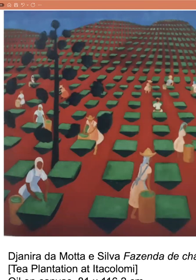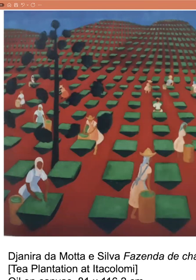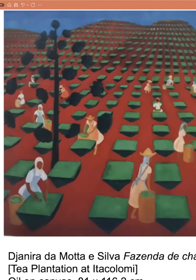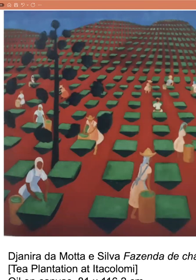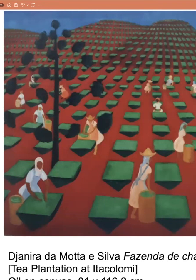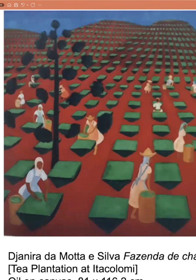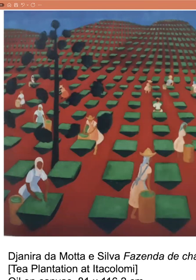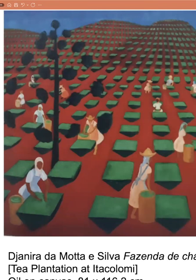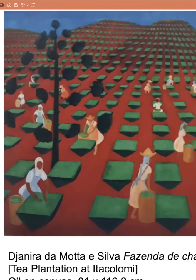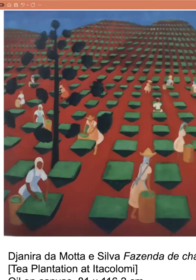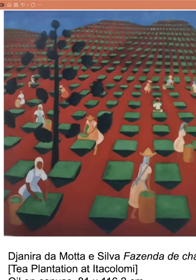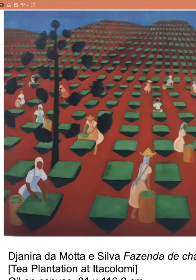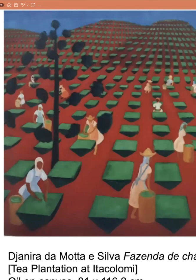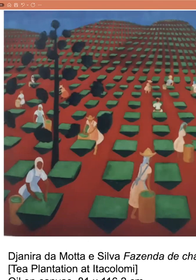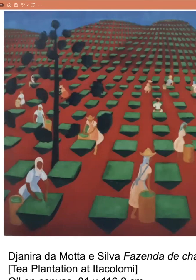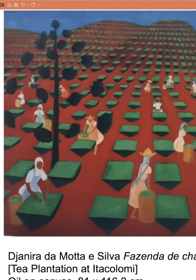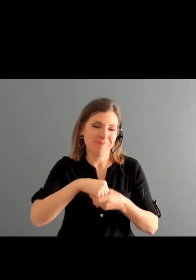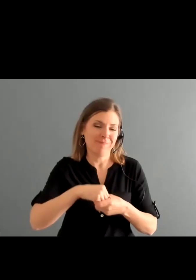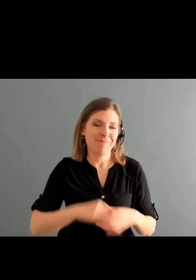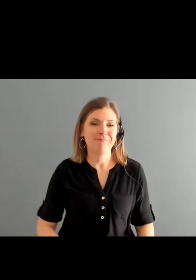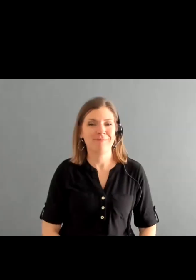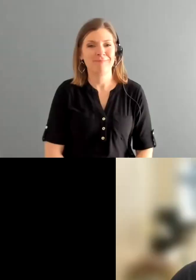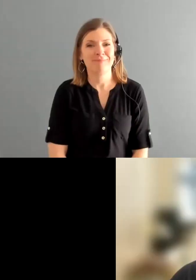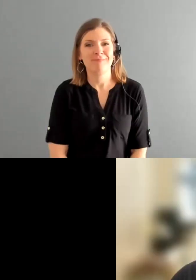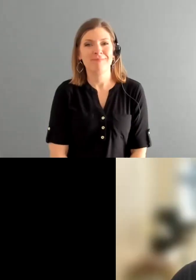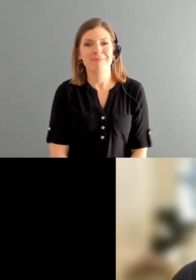any questions, and I thank you all for your attention.